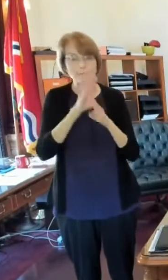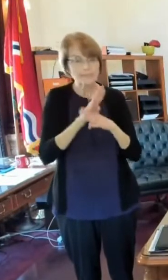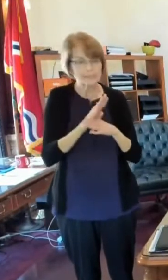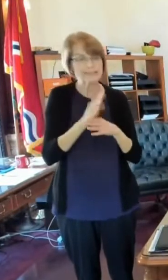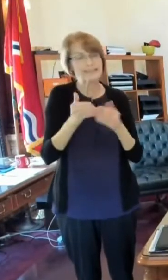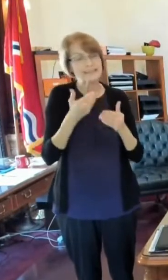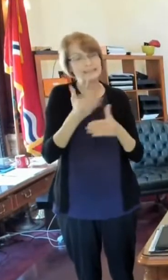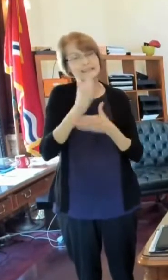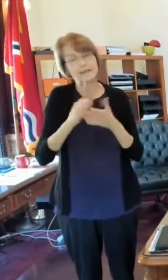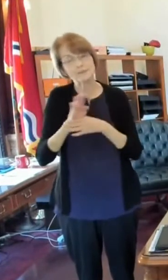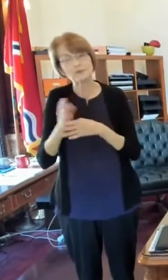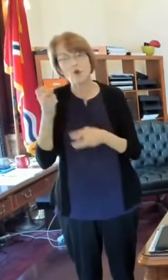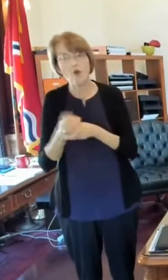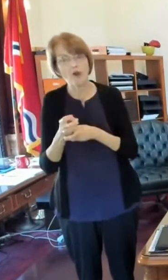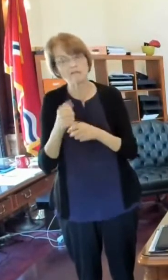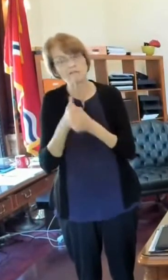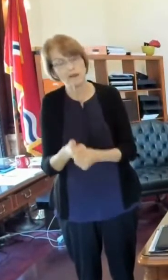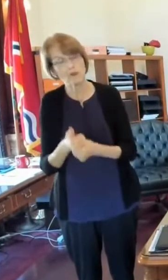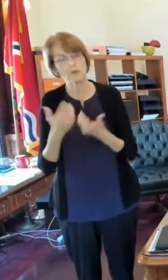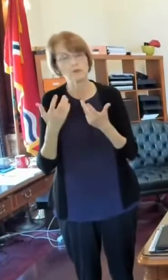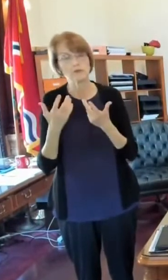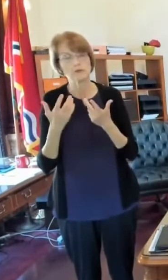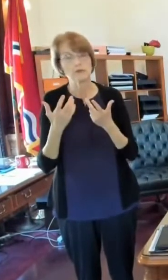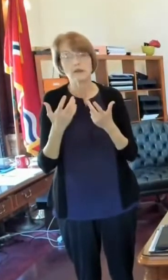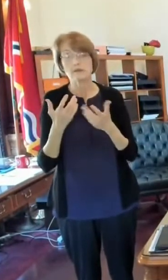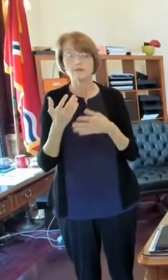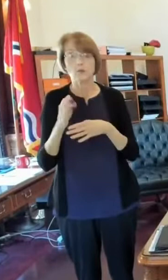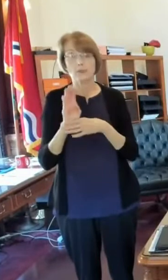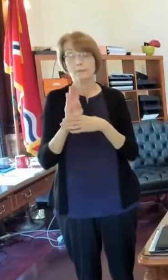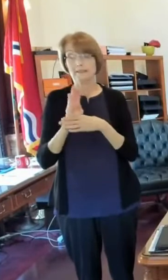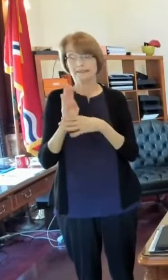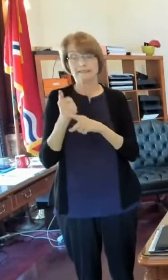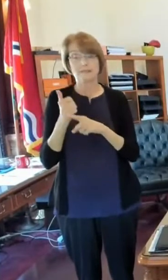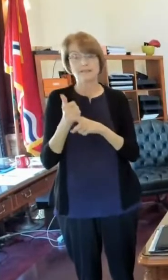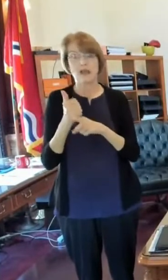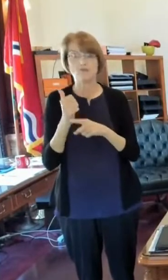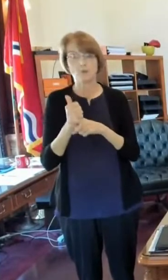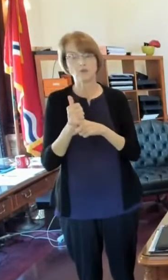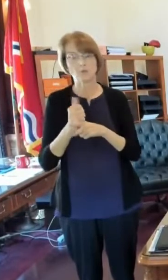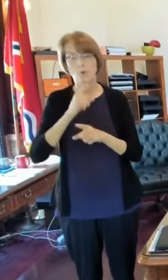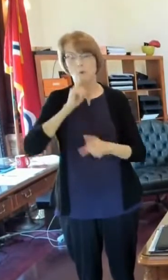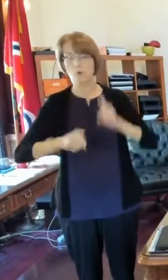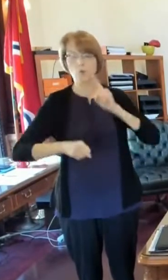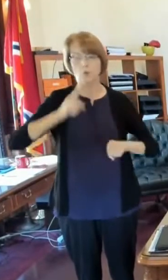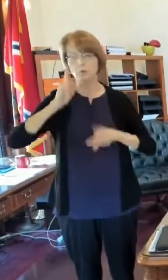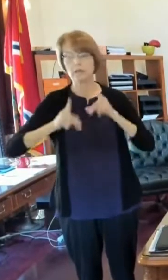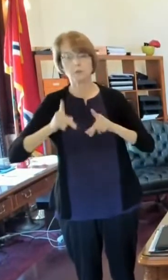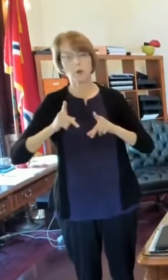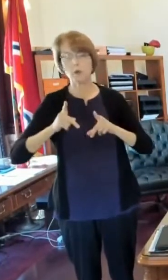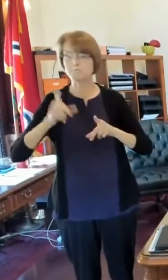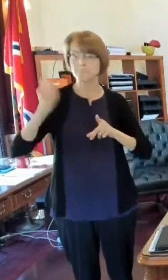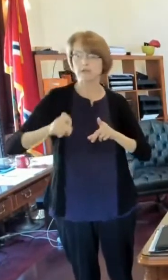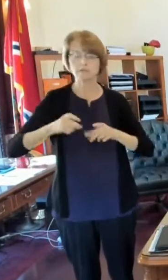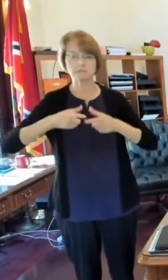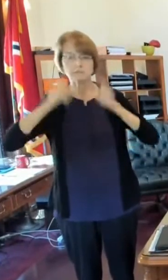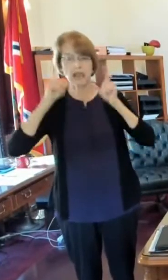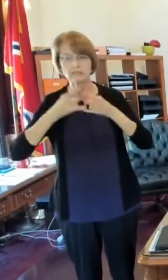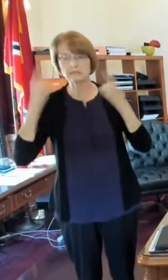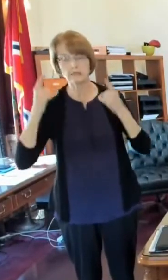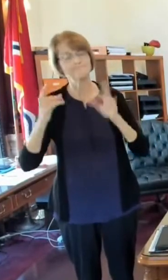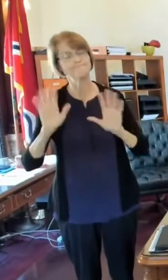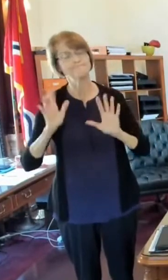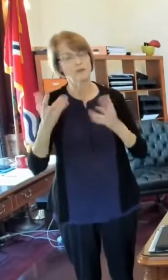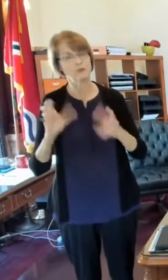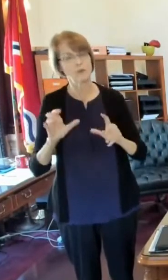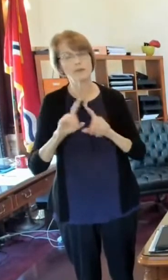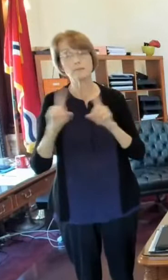And frankly, the businesses don't want to be the mask police, and I don't blame them. But, you know, if we're going to be